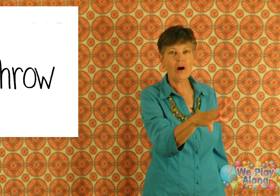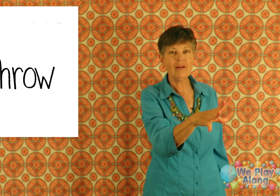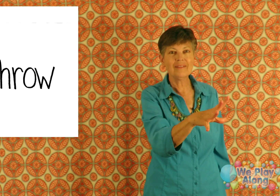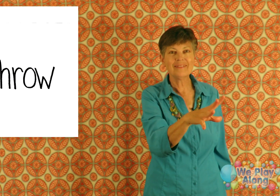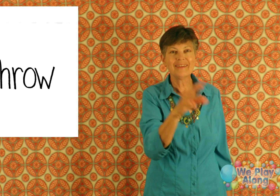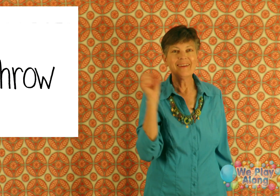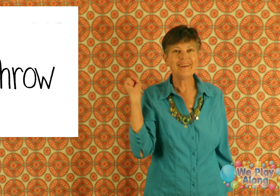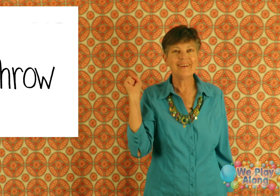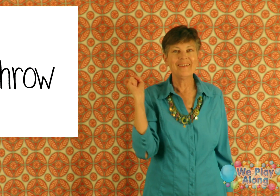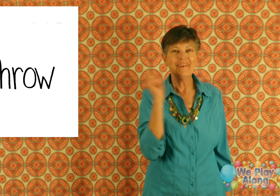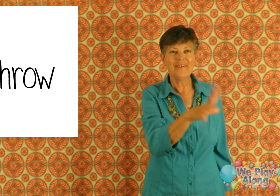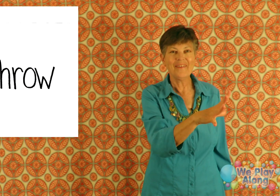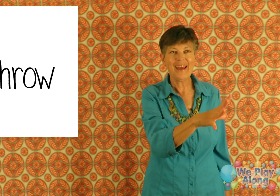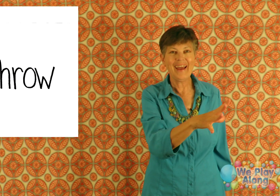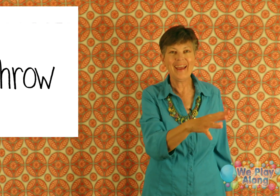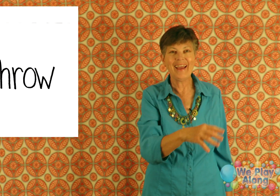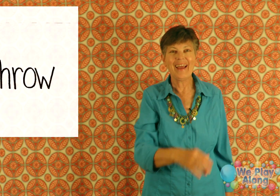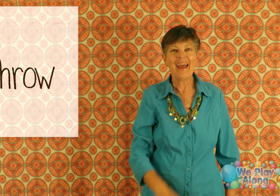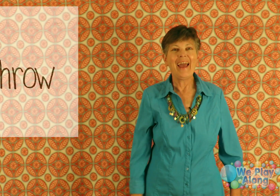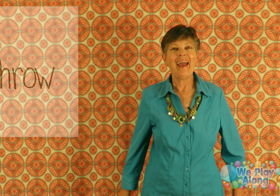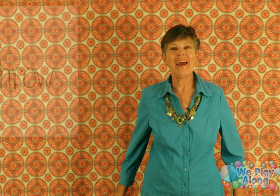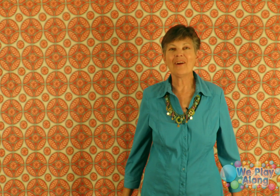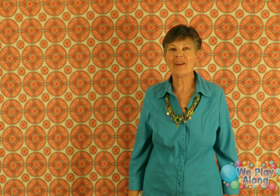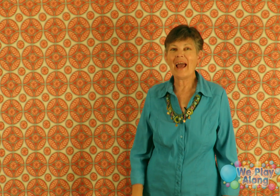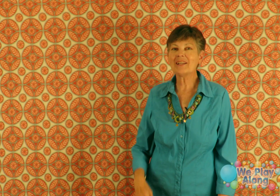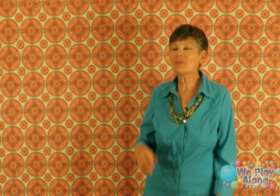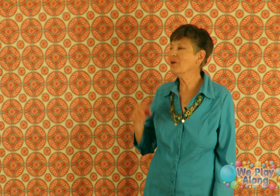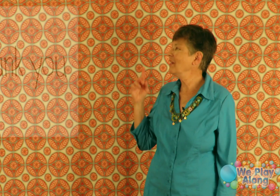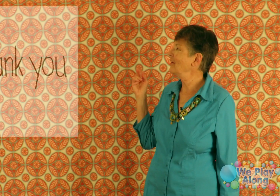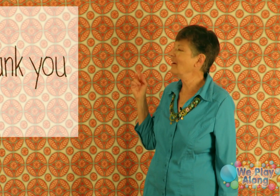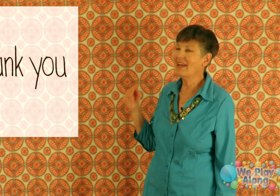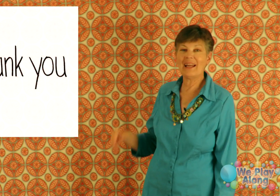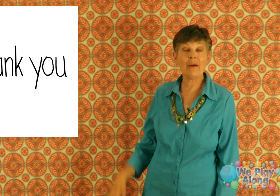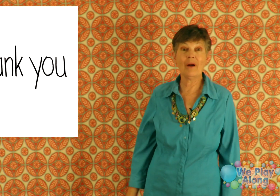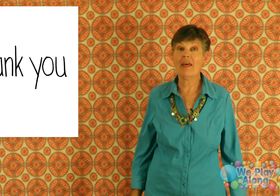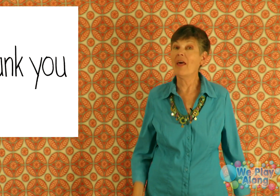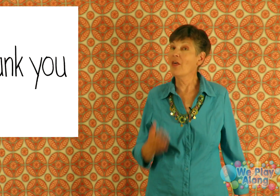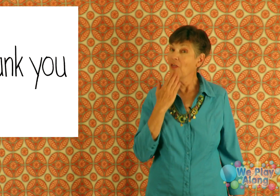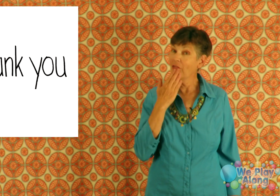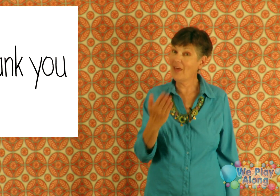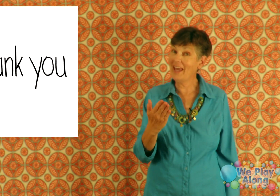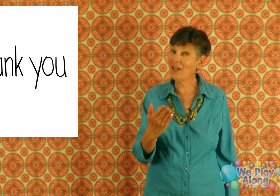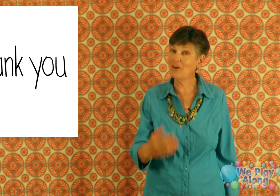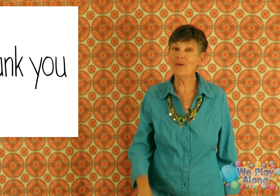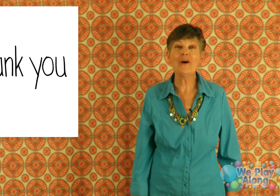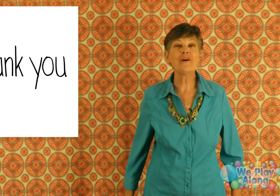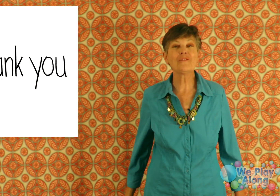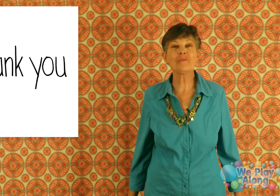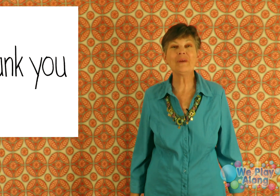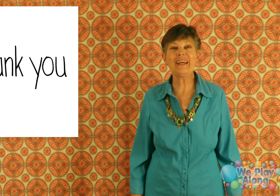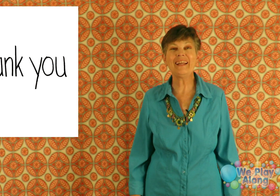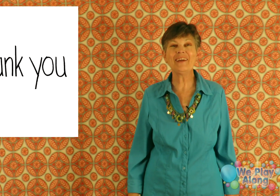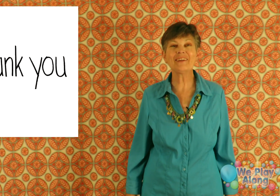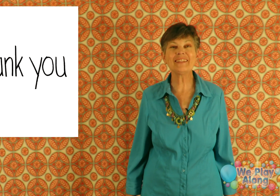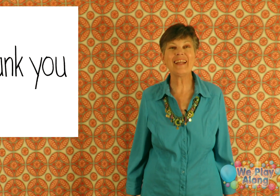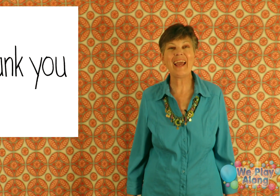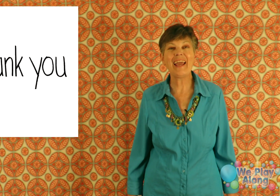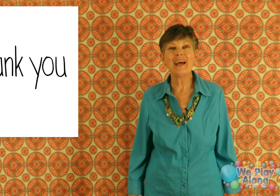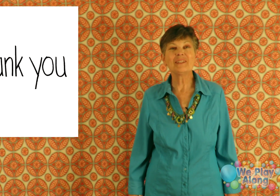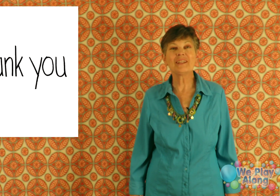ball. Okay? And our last word here, and I want to thank you for being here today to